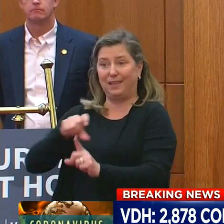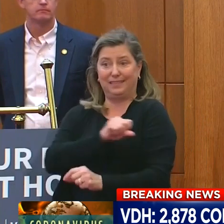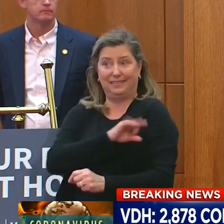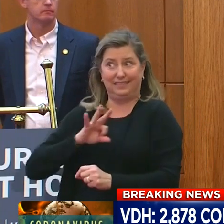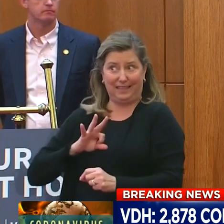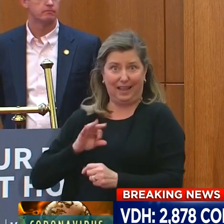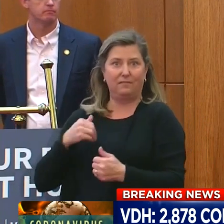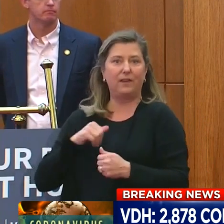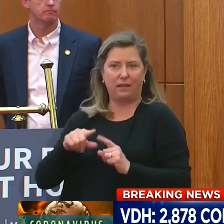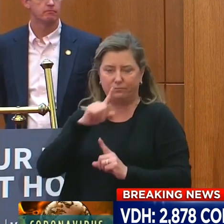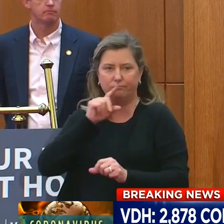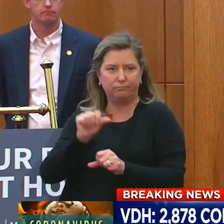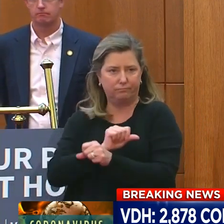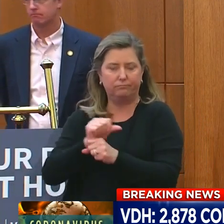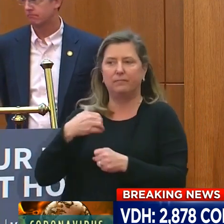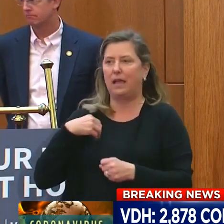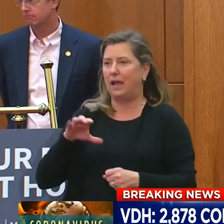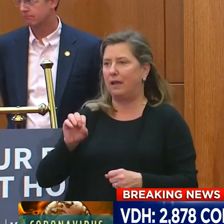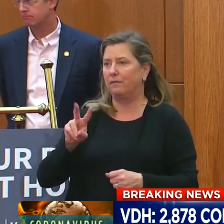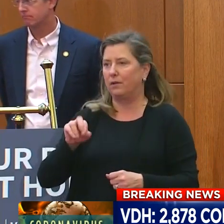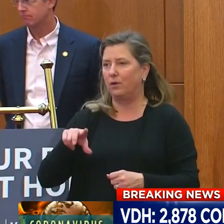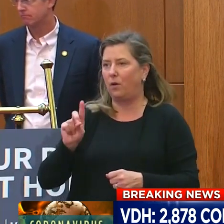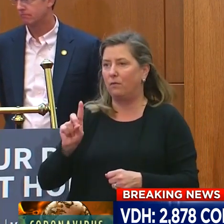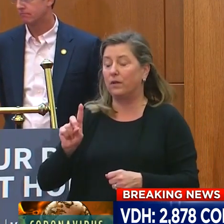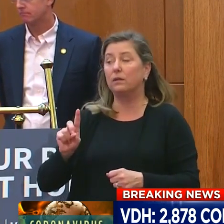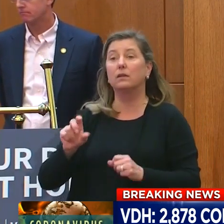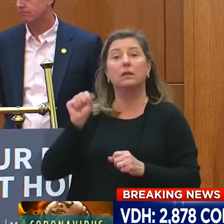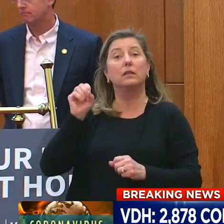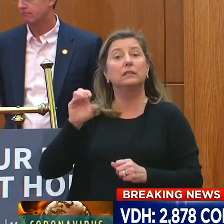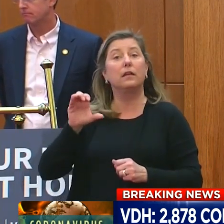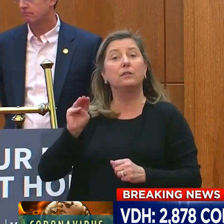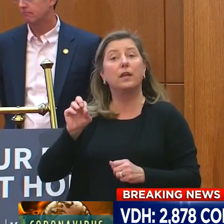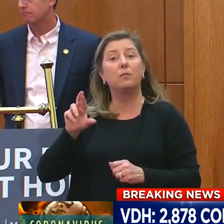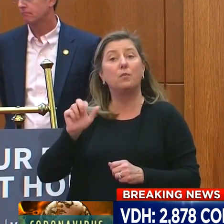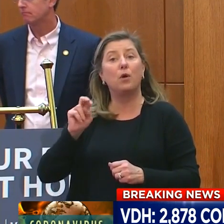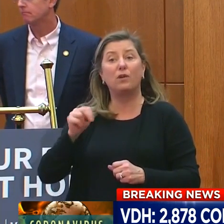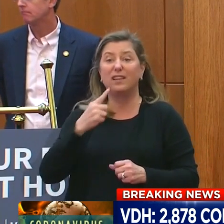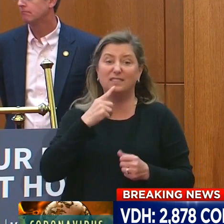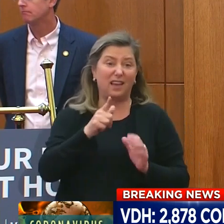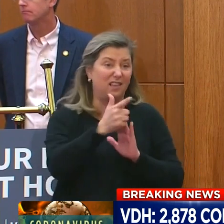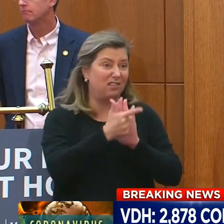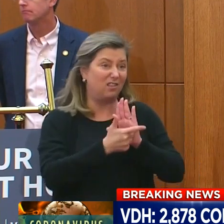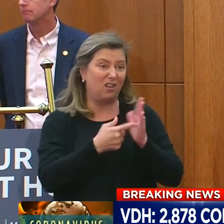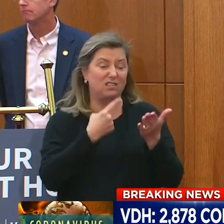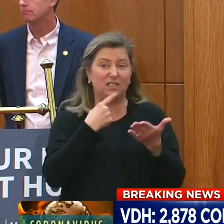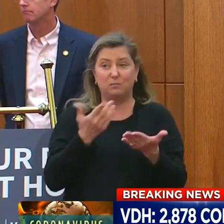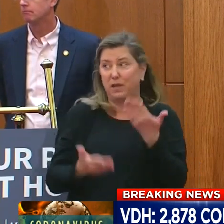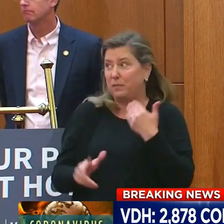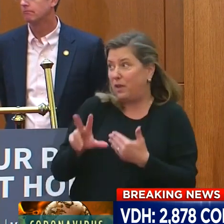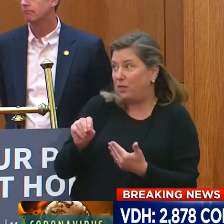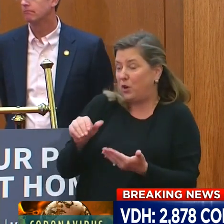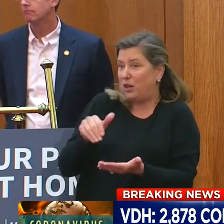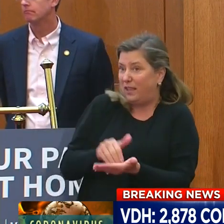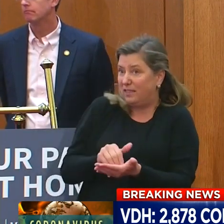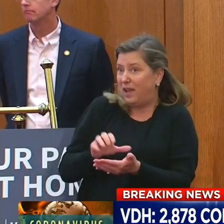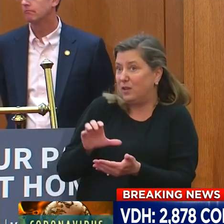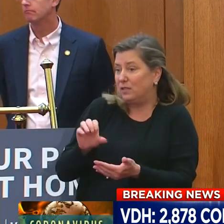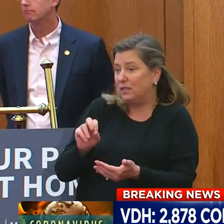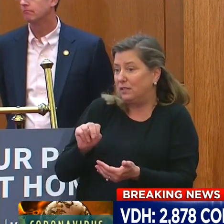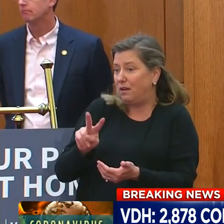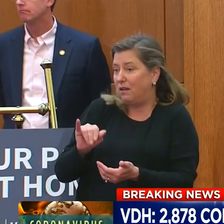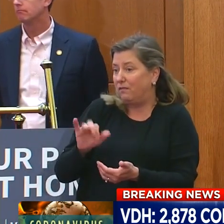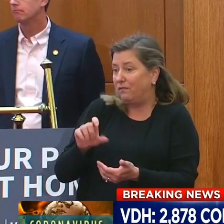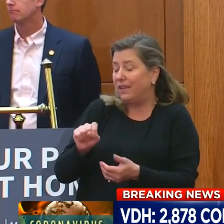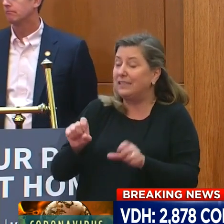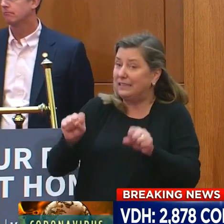COVID. Secretary Moran has stressed that by law, only a small number of about 30,000 convicts can be paroled. But you,